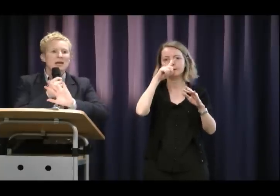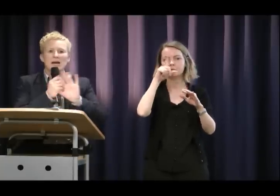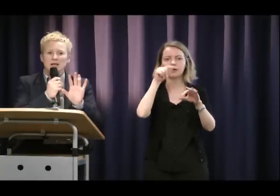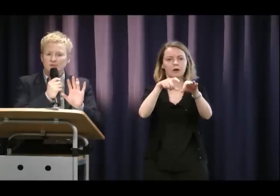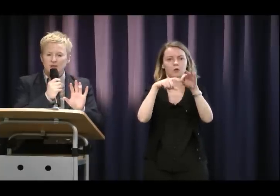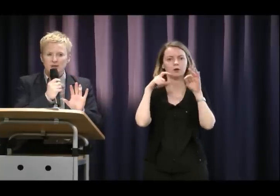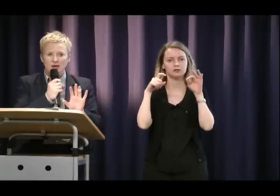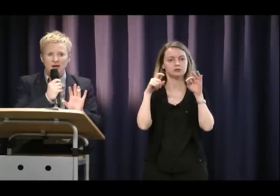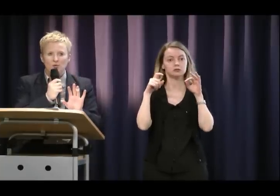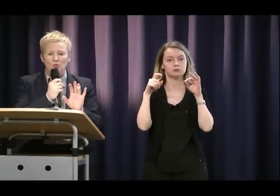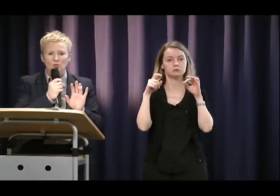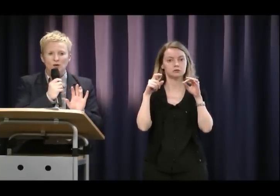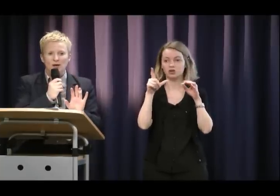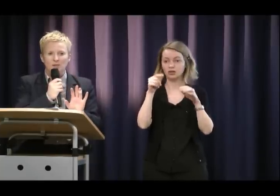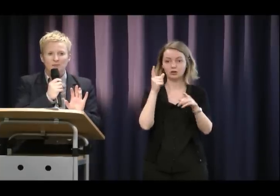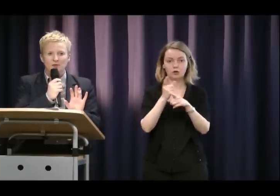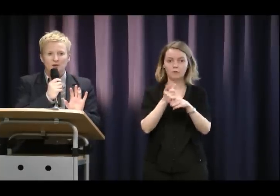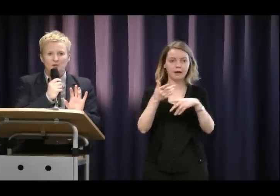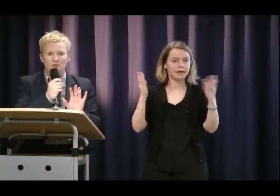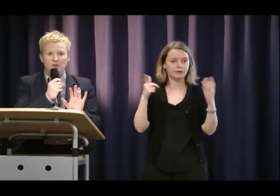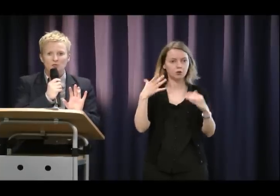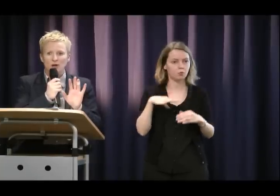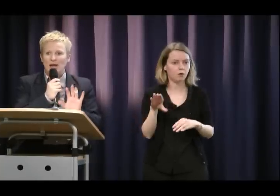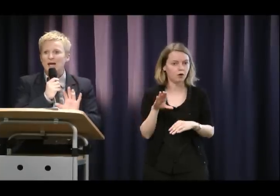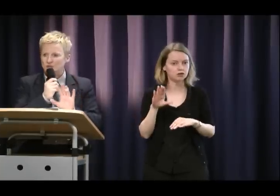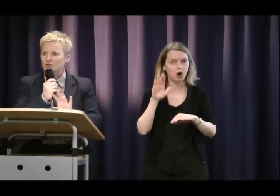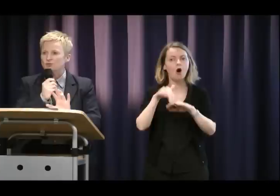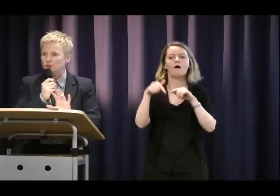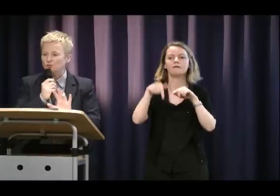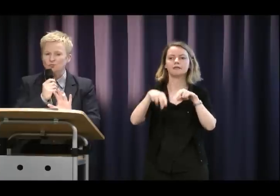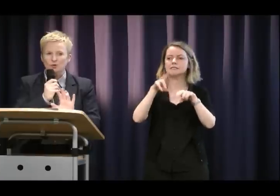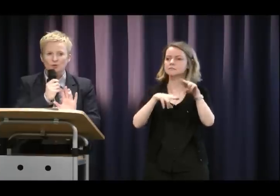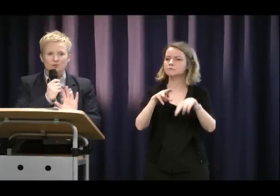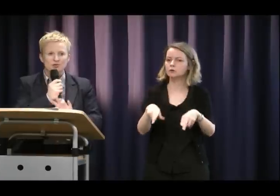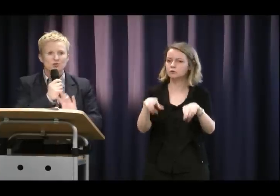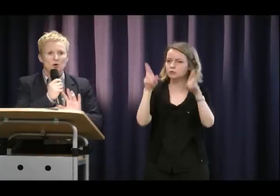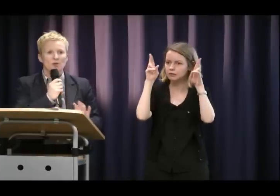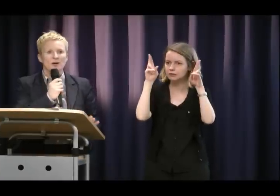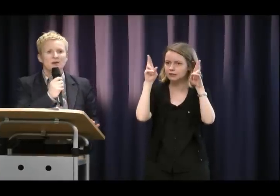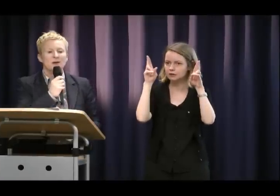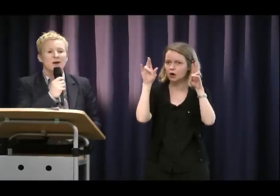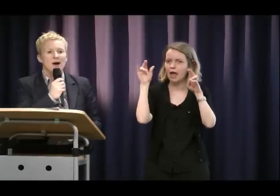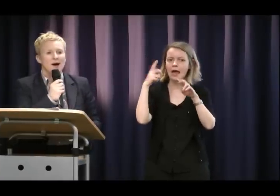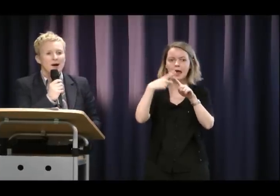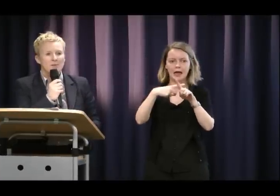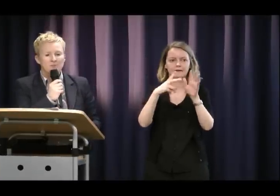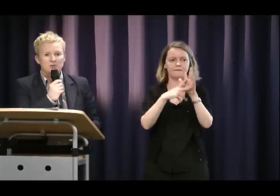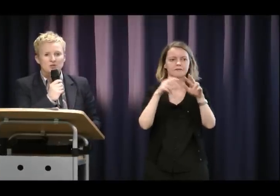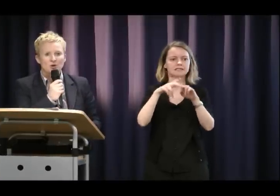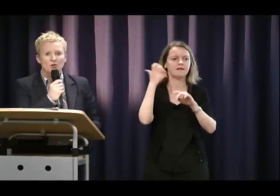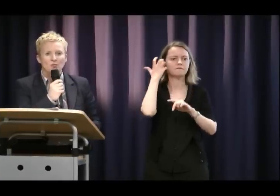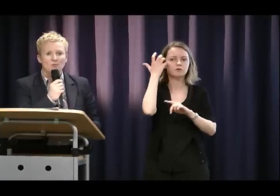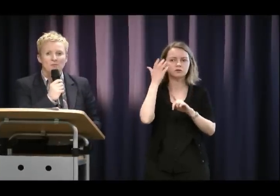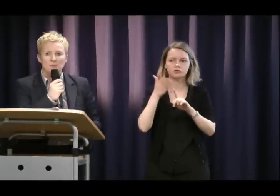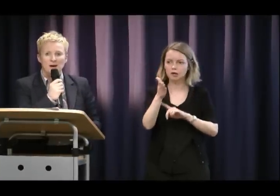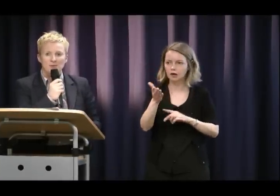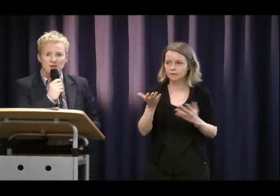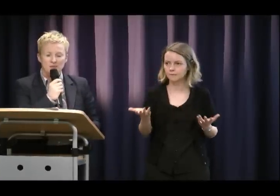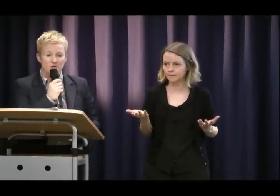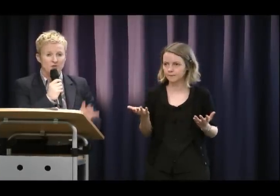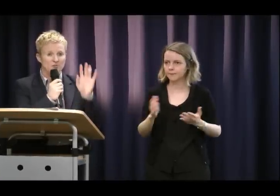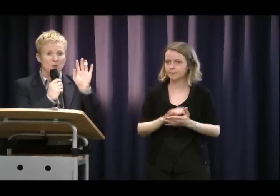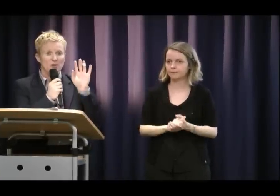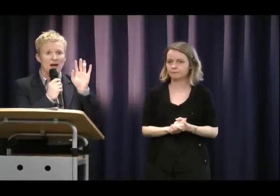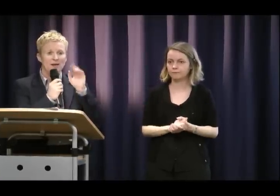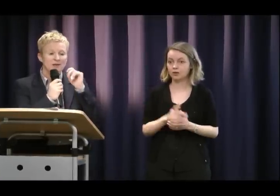It can be anything at all that you think relates to this topic. So maybe